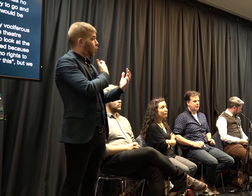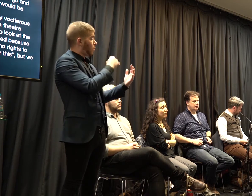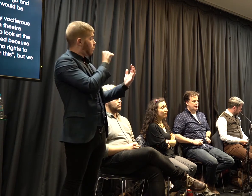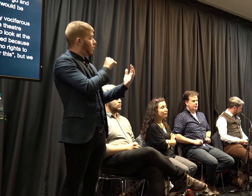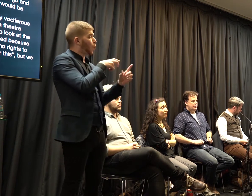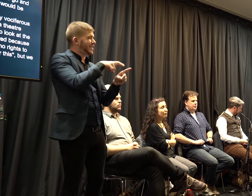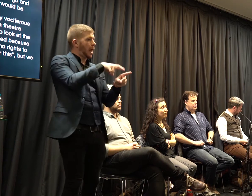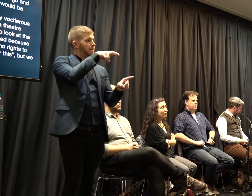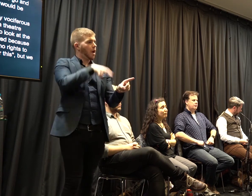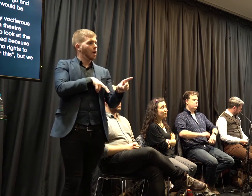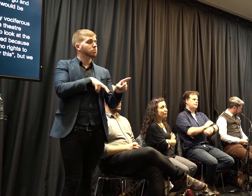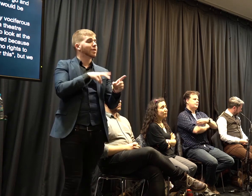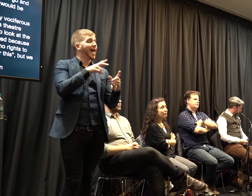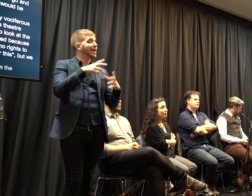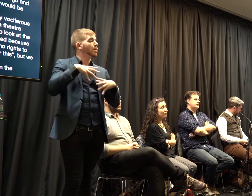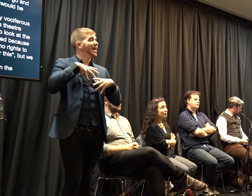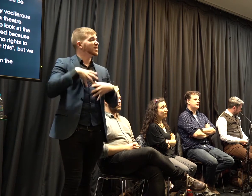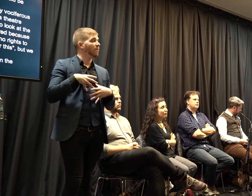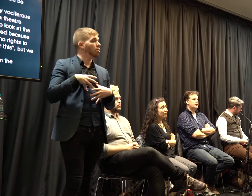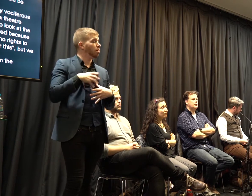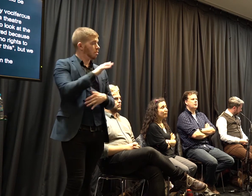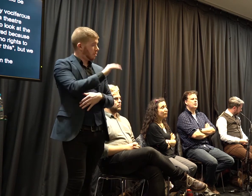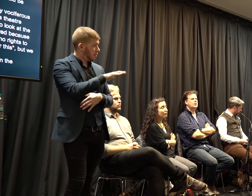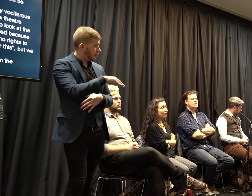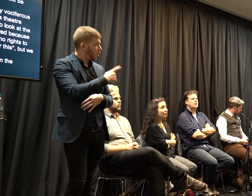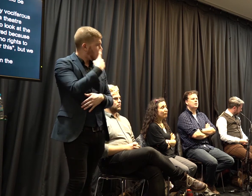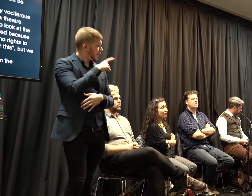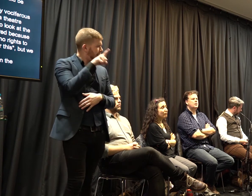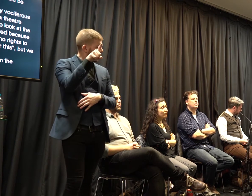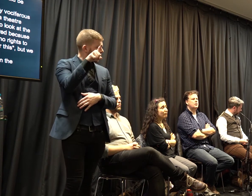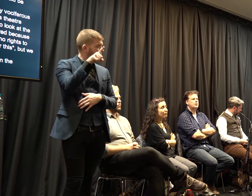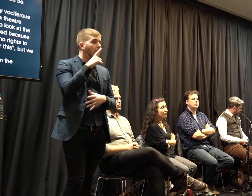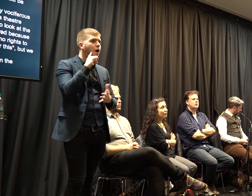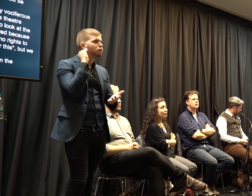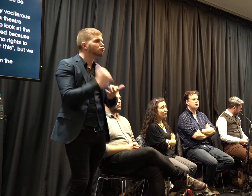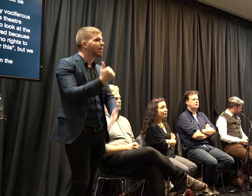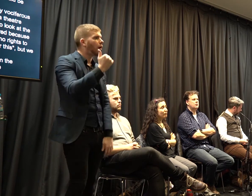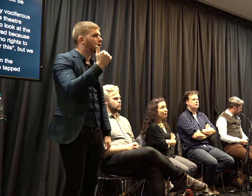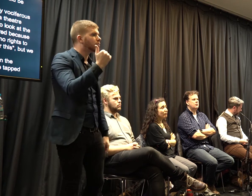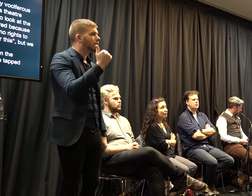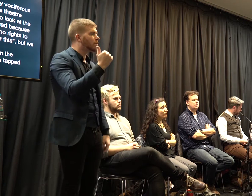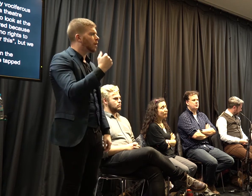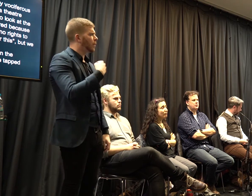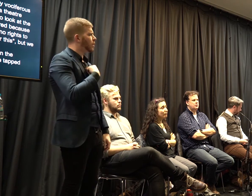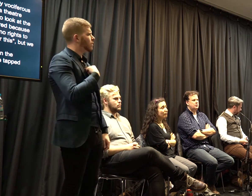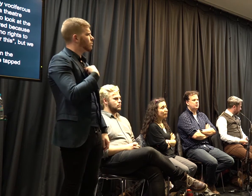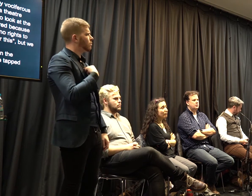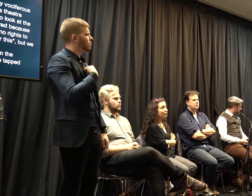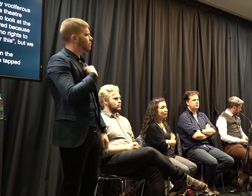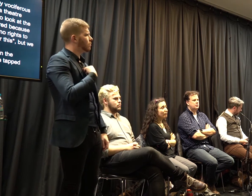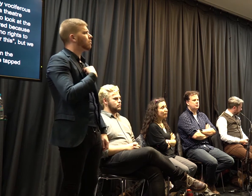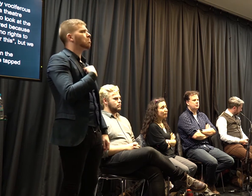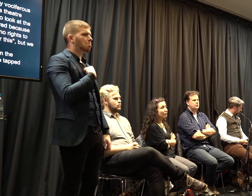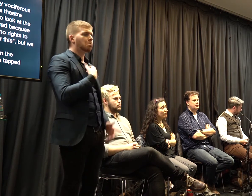sat behind them. And in the interval, we tapped them on the shoulder and said, "What do you think?" And they went, "It's great." And we were kind of